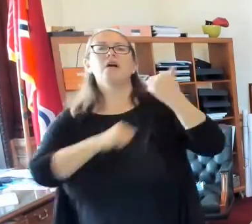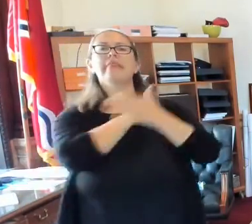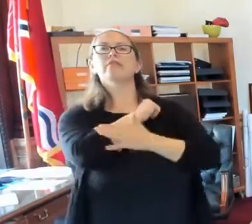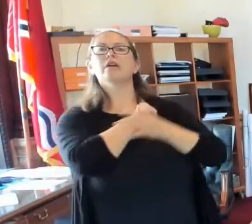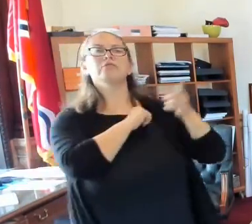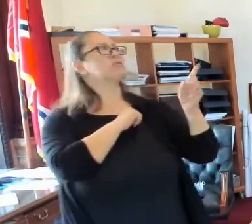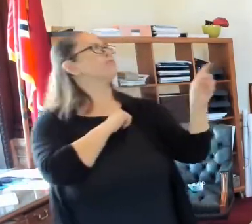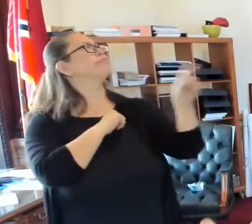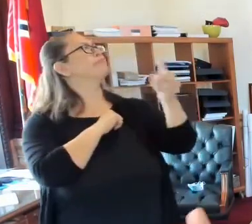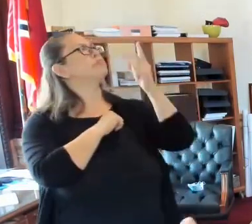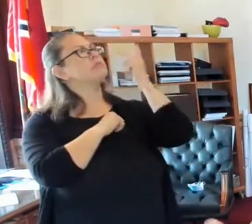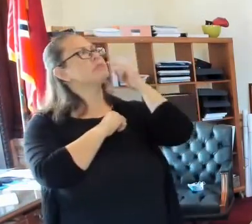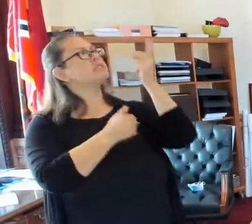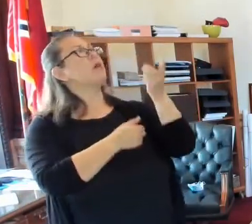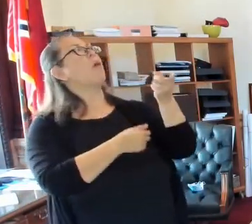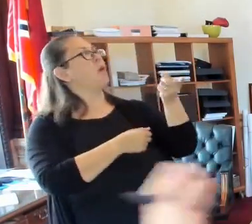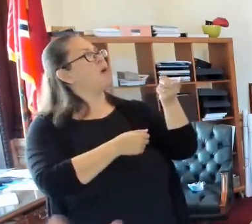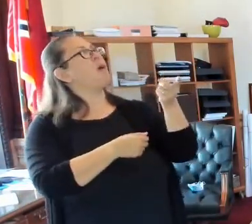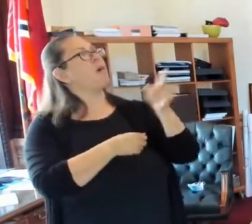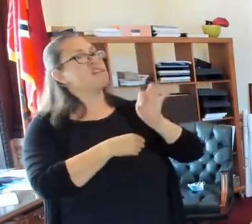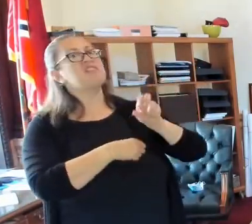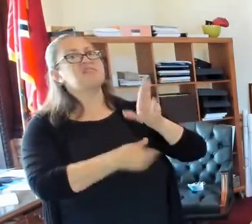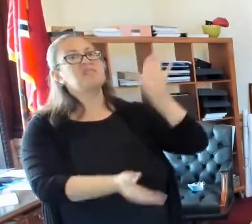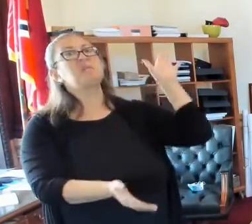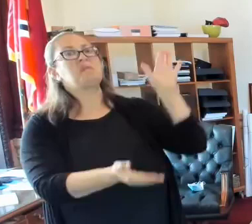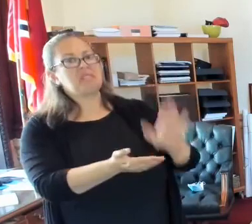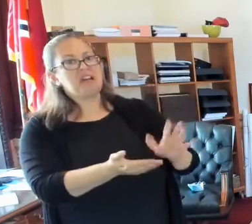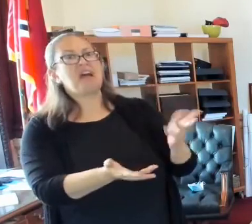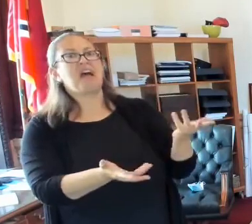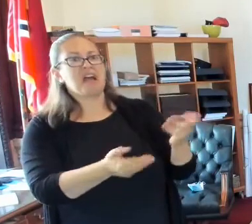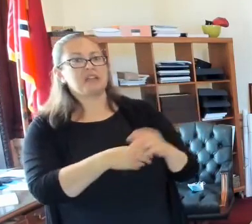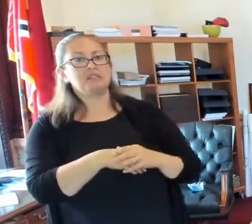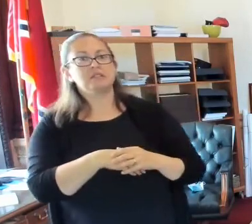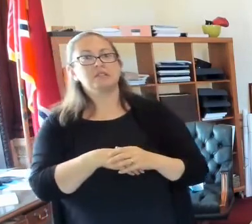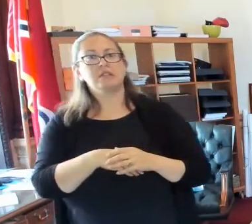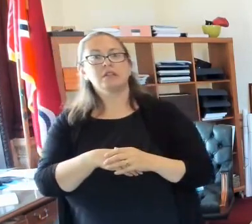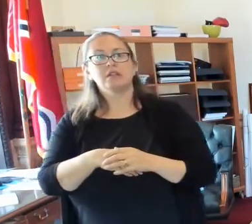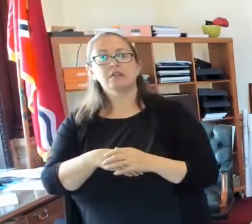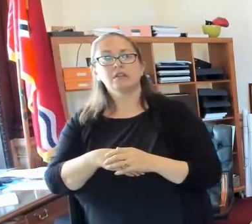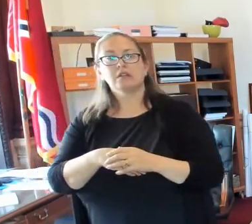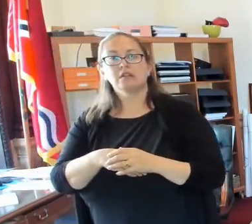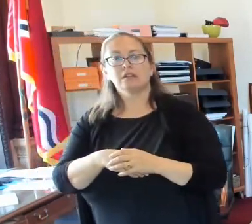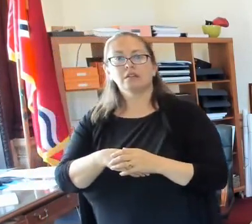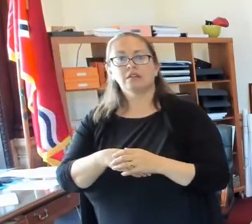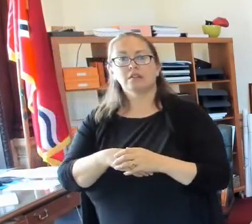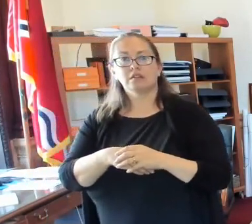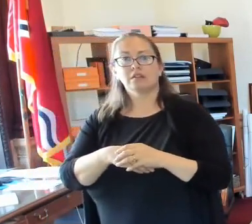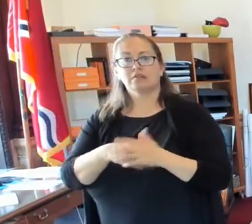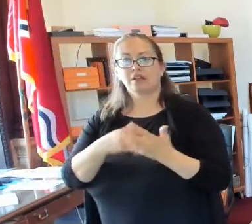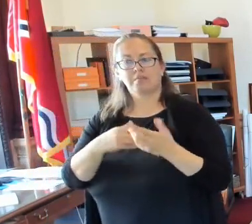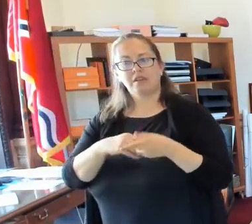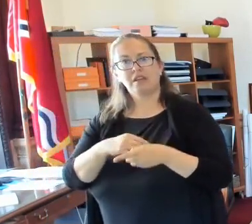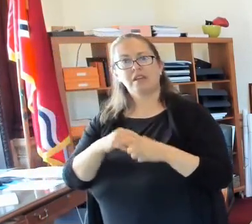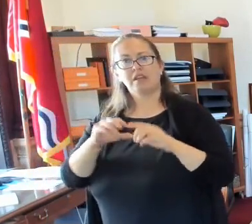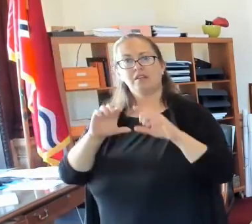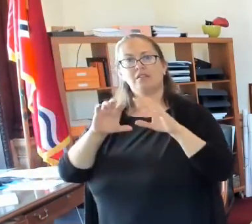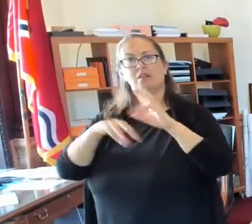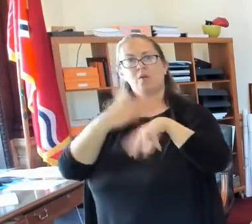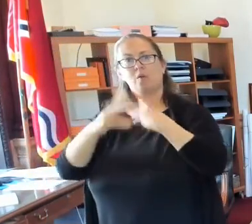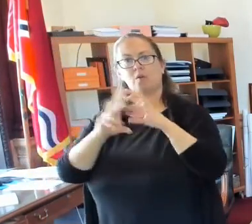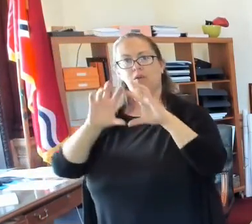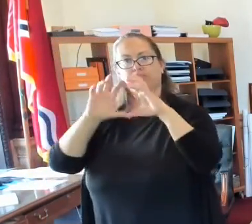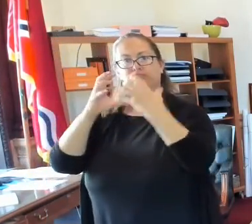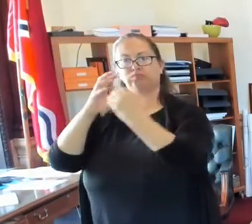and south of the equator, where, you know, they've been through this flu season already. So